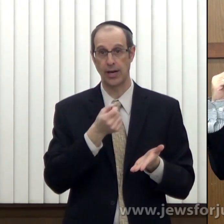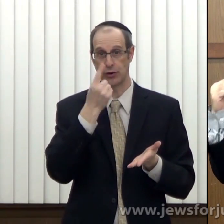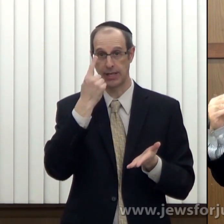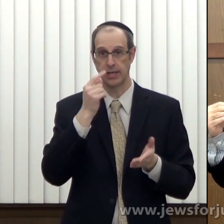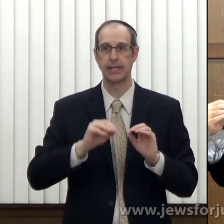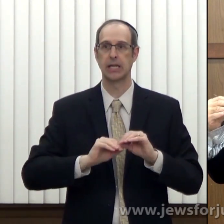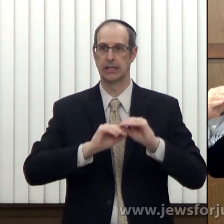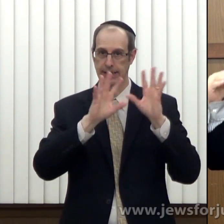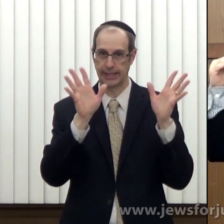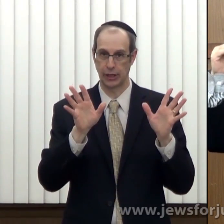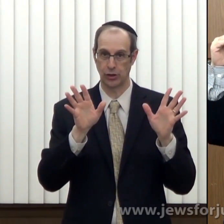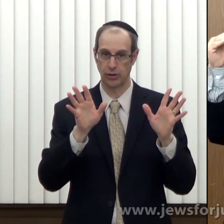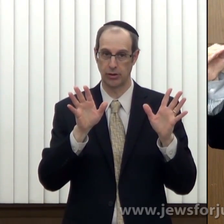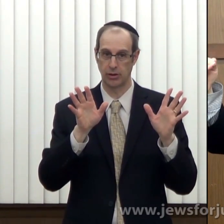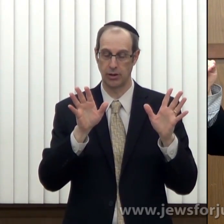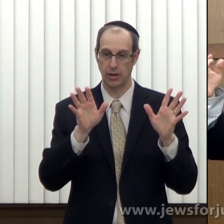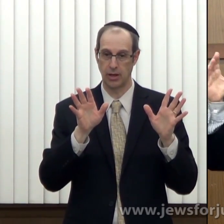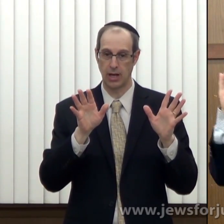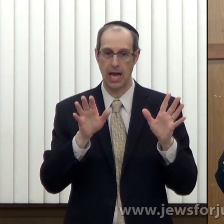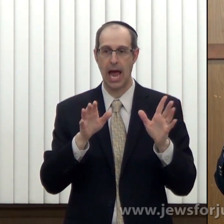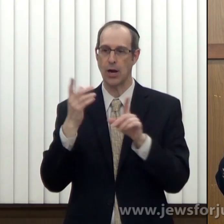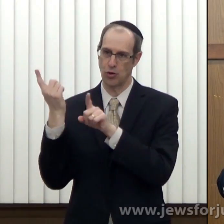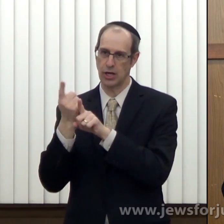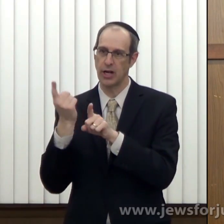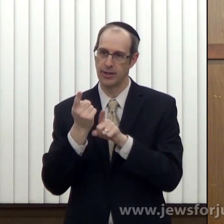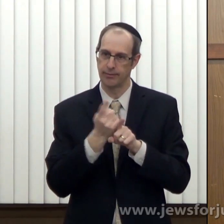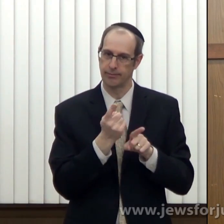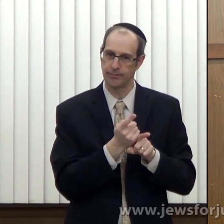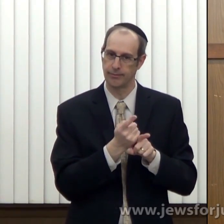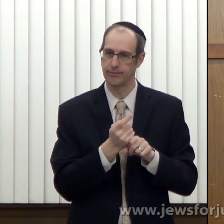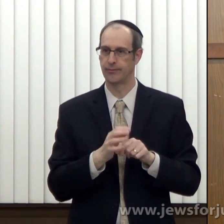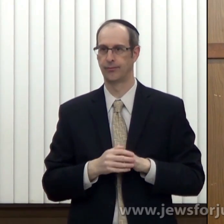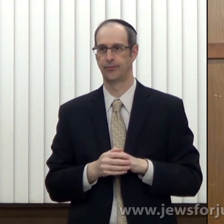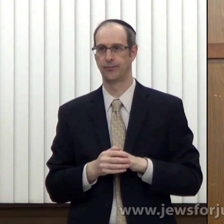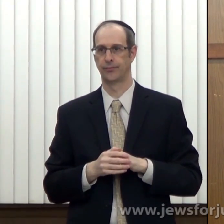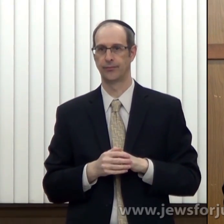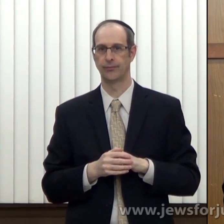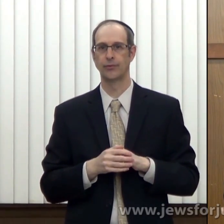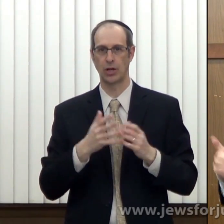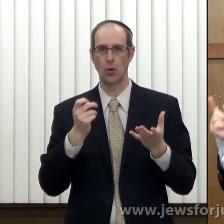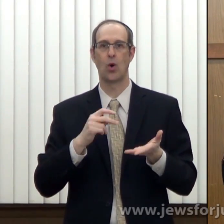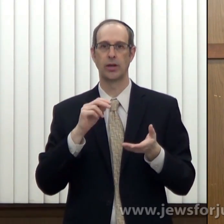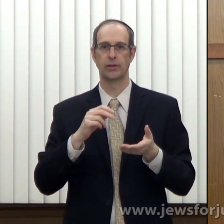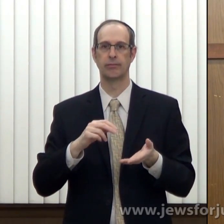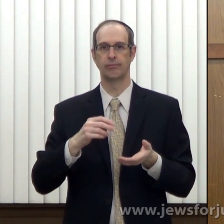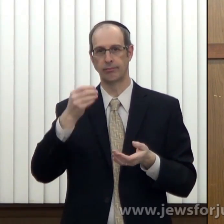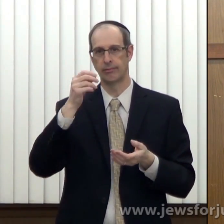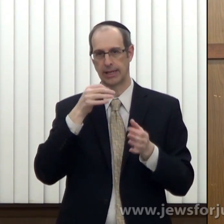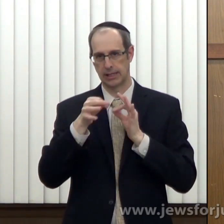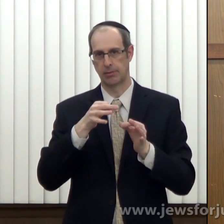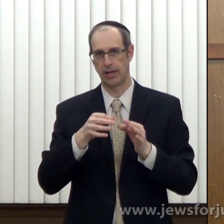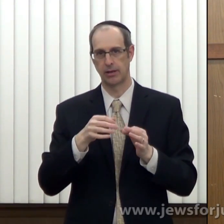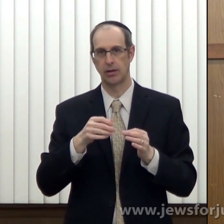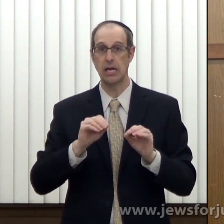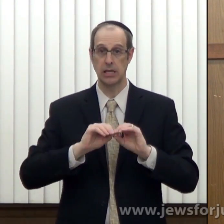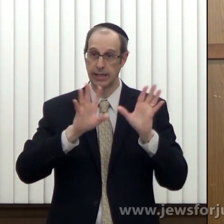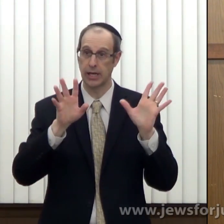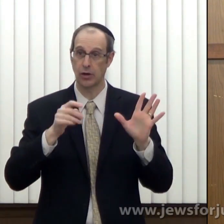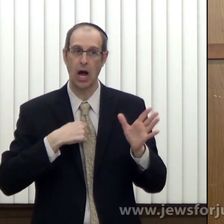is clear and consistent. Let me explain what this means. By clear, what I mean